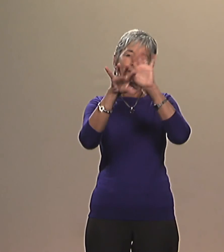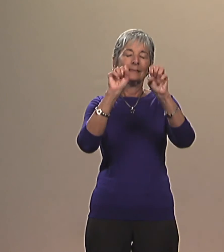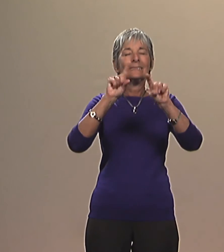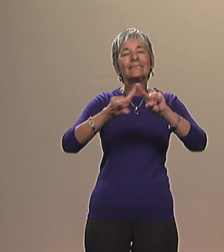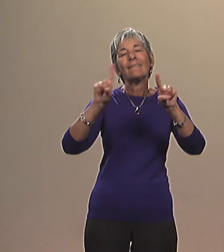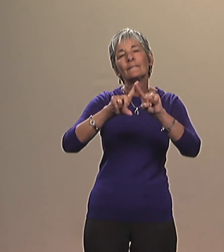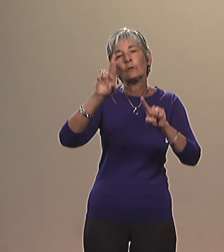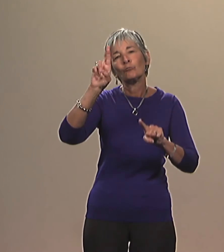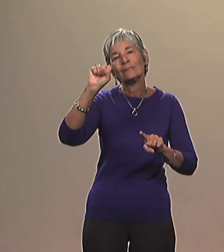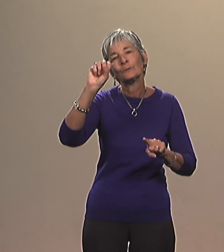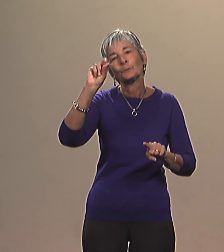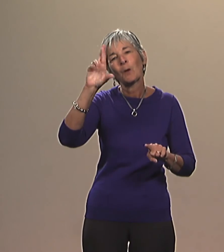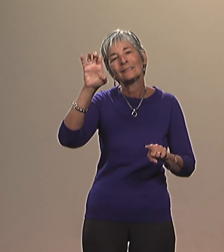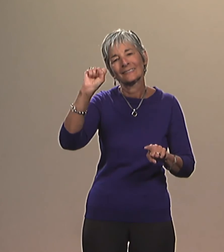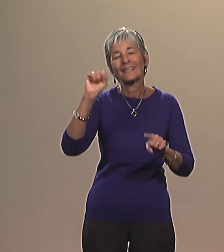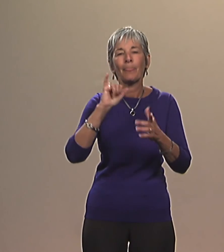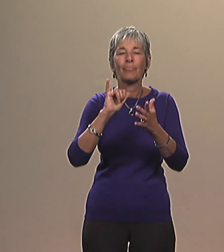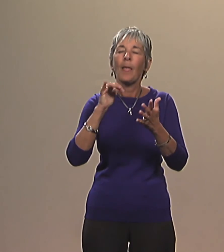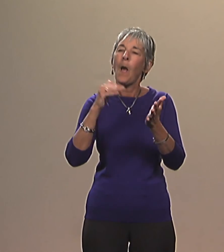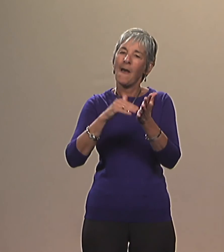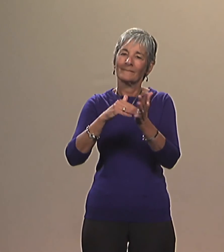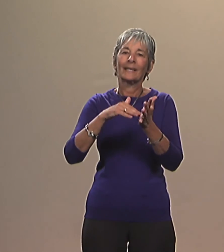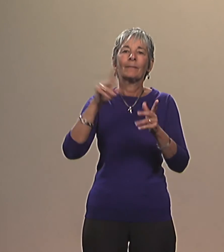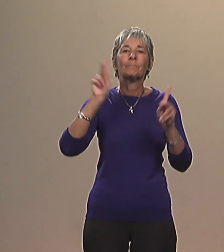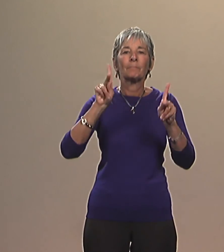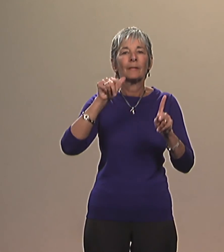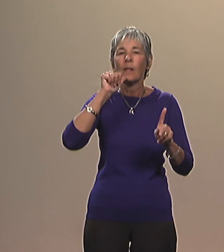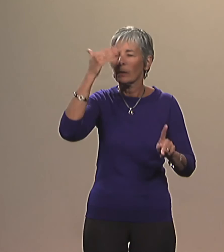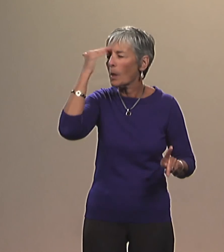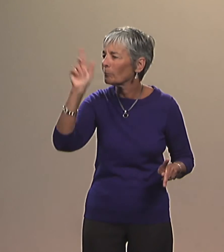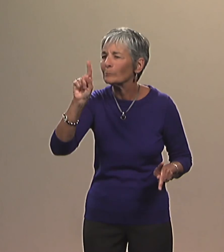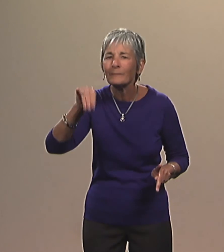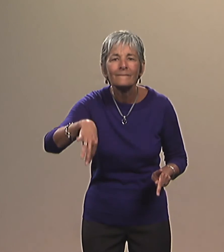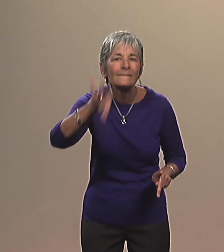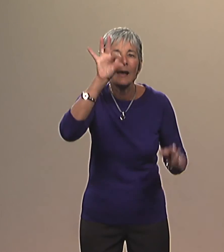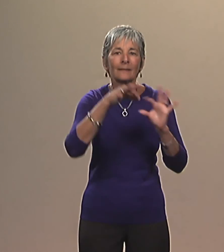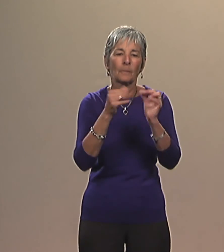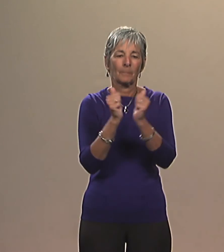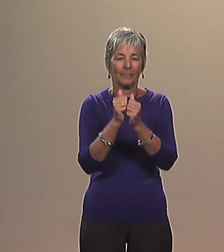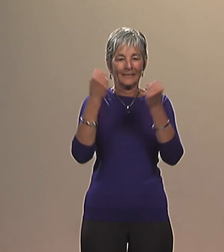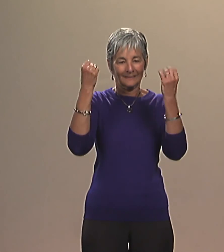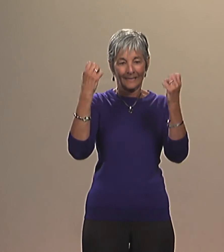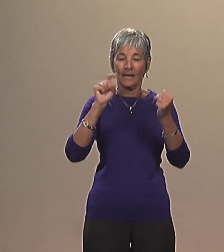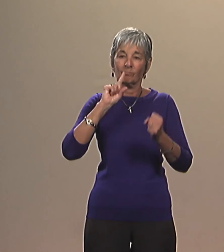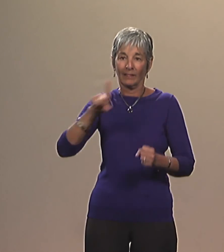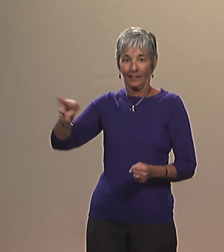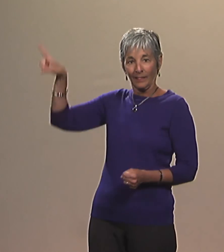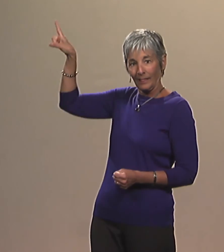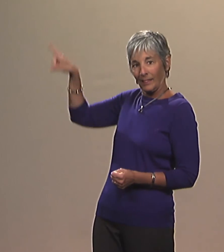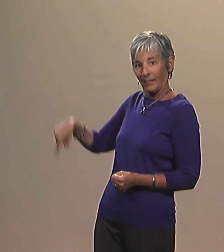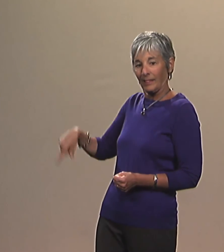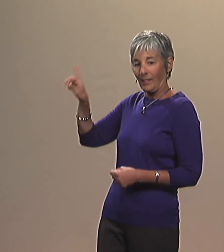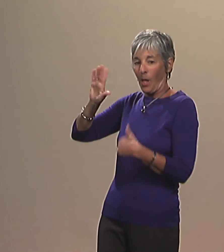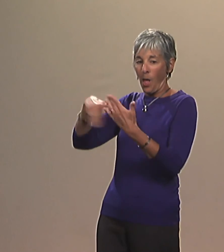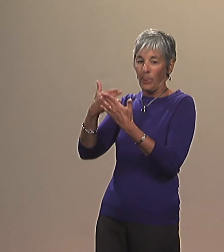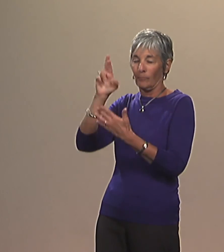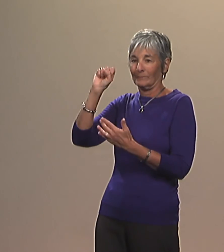Now I'm going to share with you a number of different resources that people often do not know where to find. These are related to signing, and really, all of